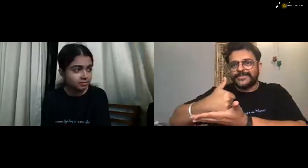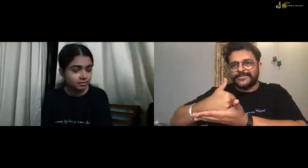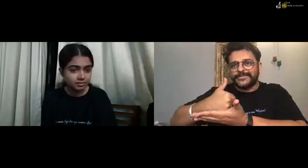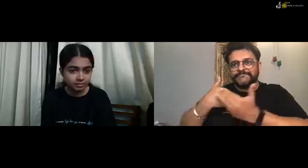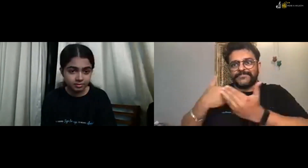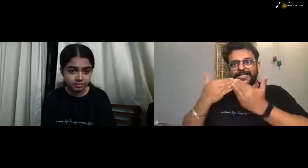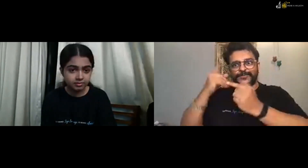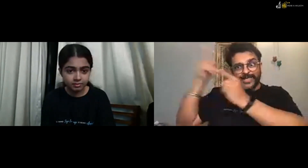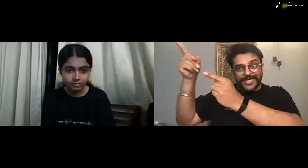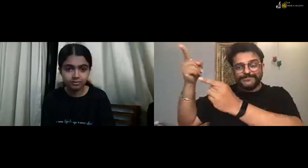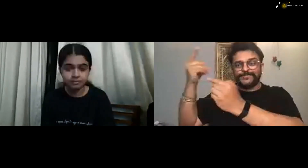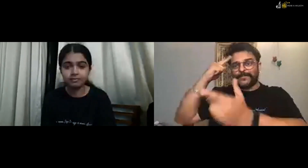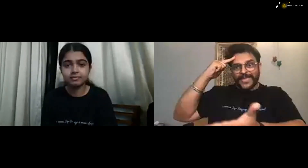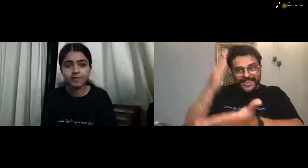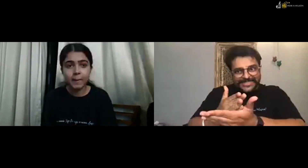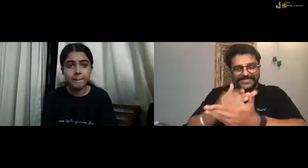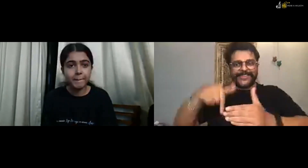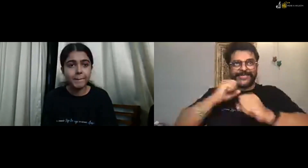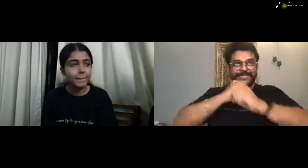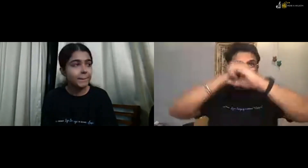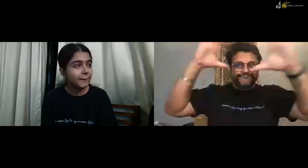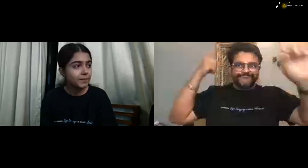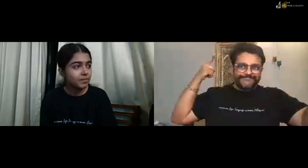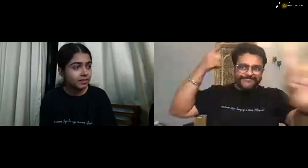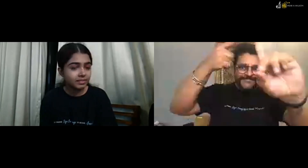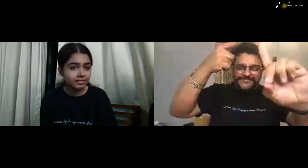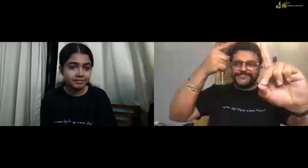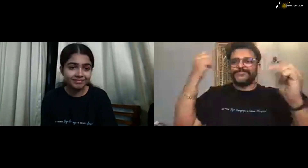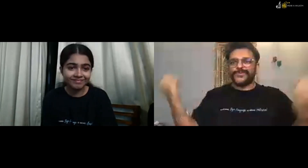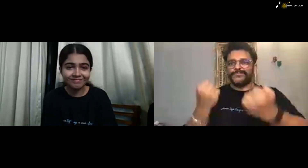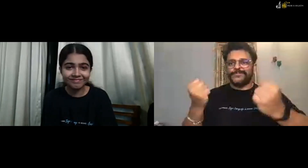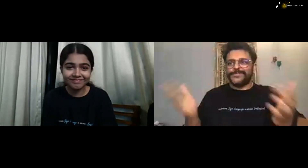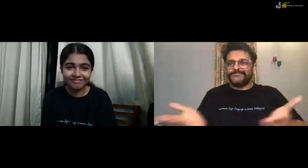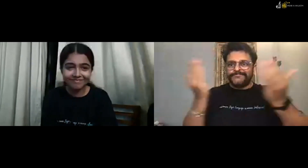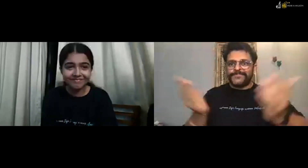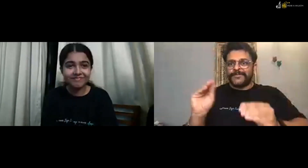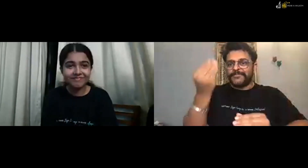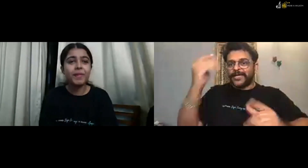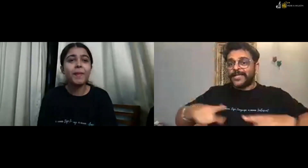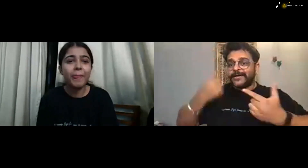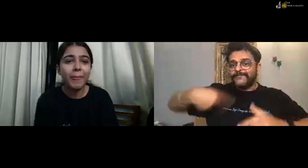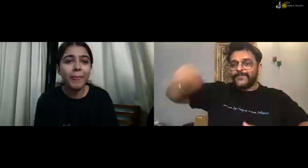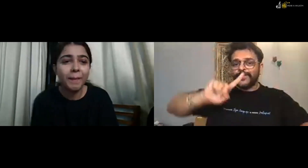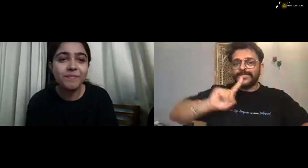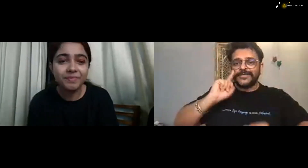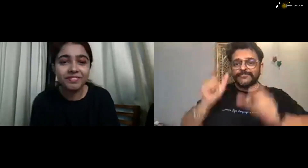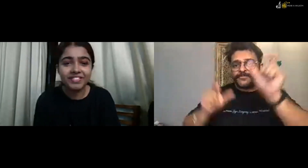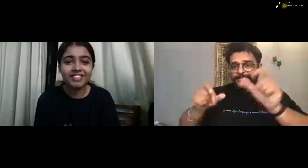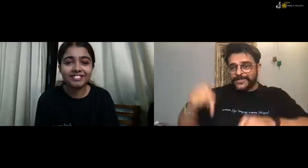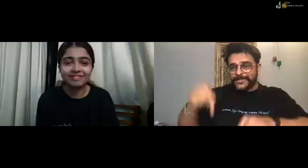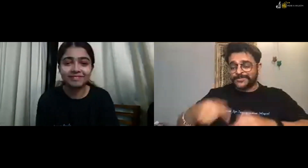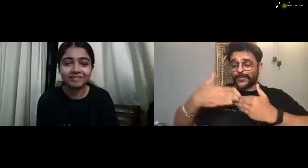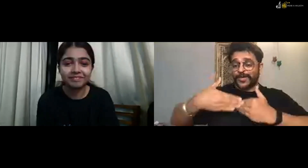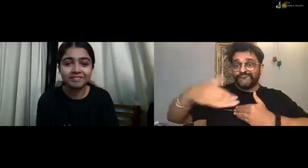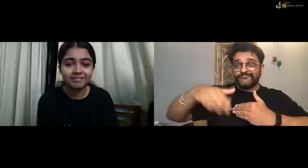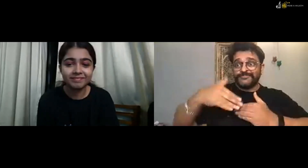Bank. So thanks to RBL Bank for believing in this particular vision and uplifting us, giving